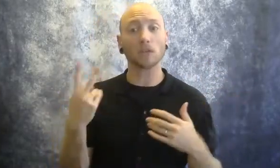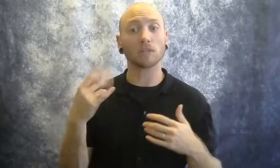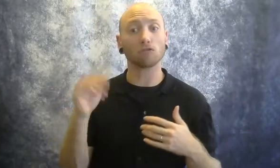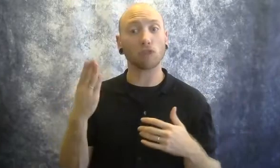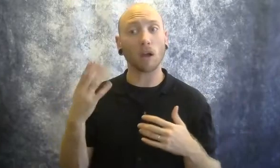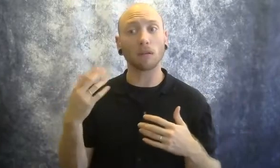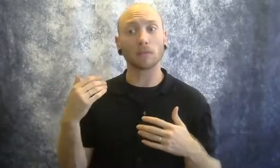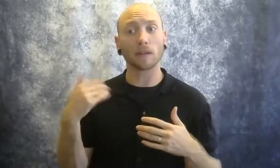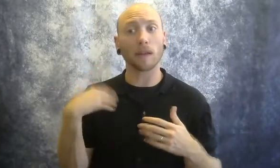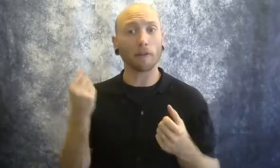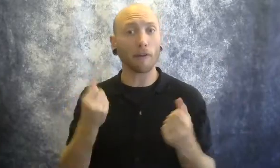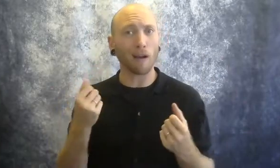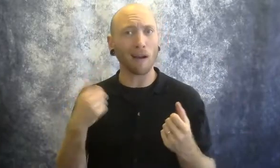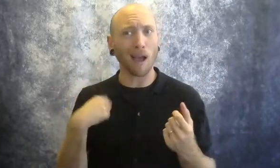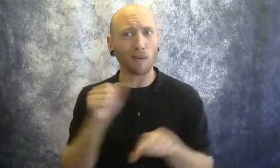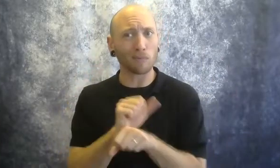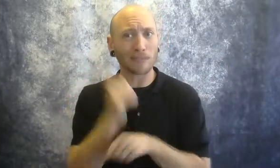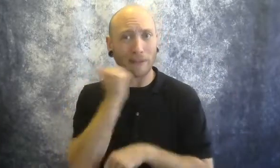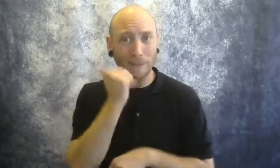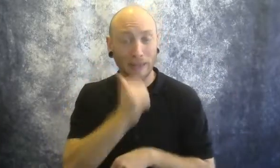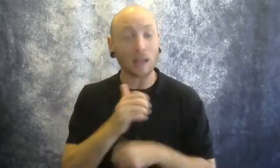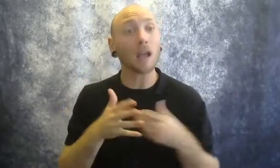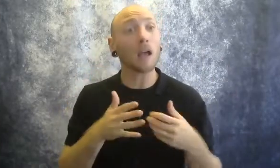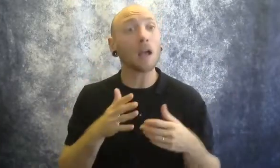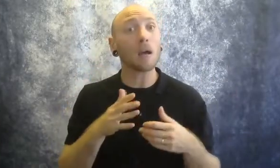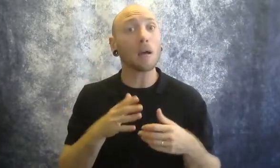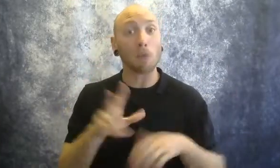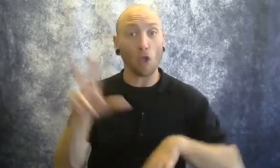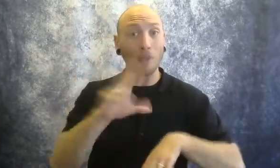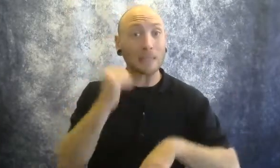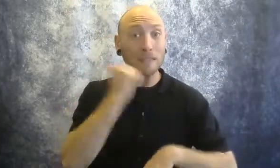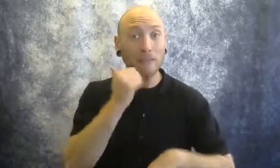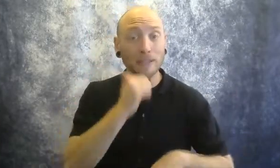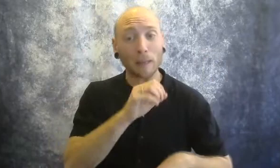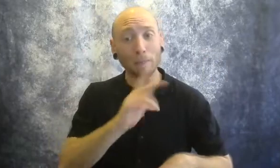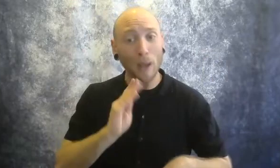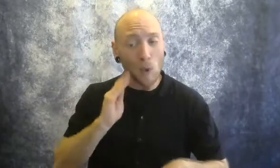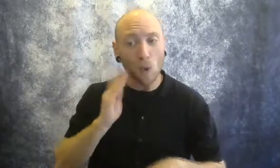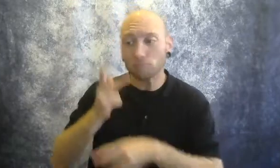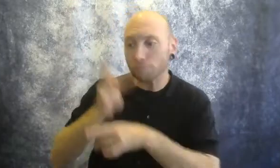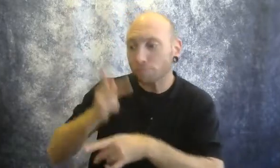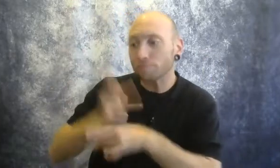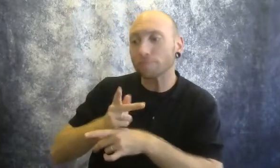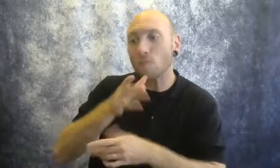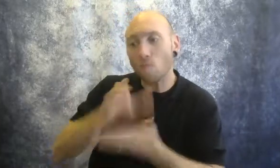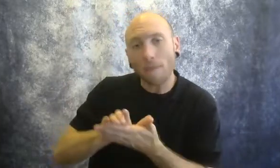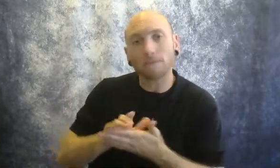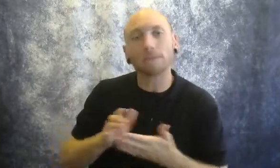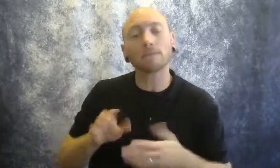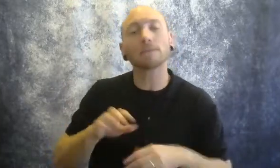job, 2 cars to run, and I did that. I went to work every day, but I came home 3 times a day and took care of